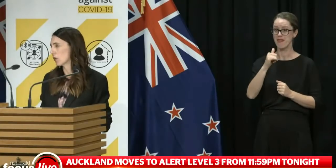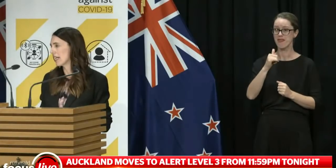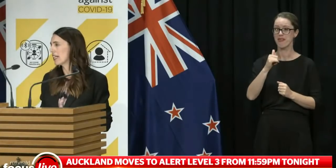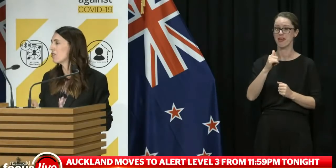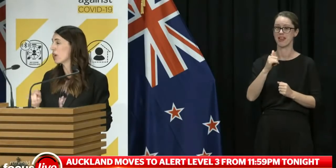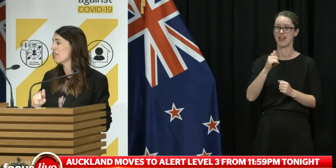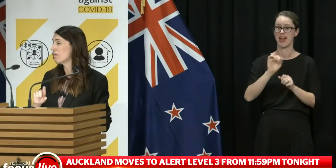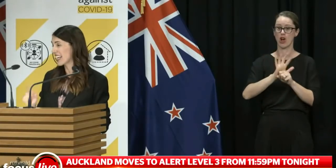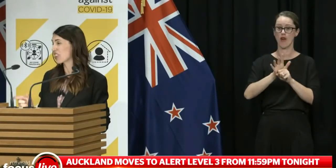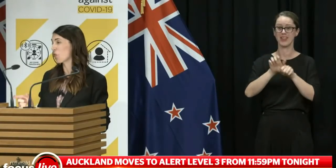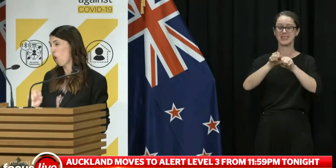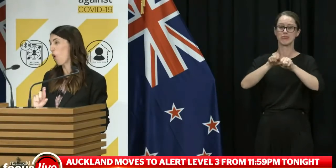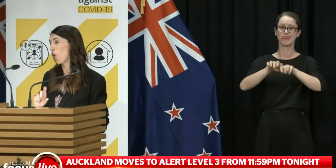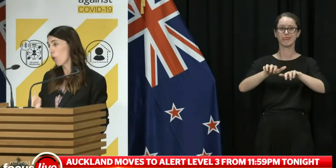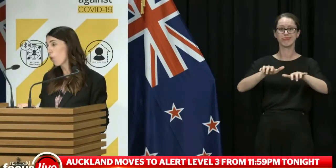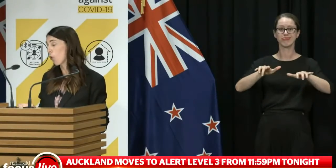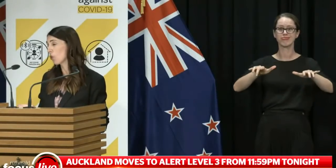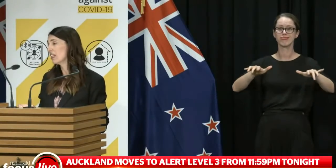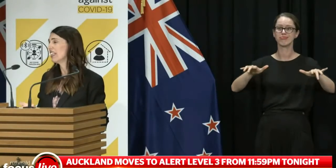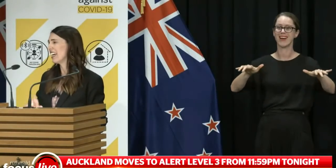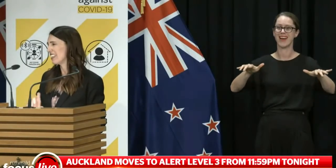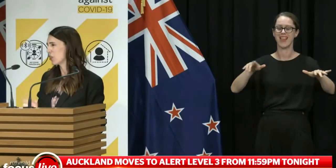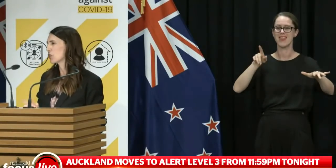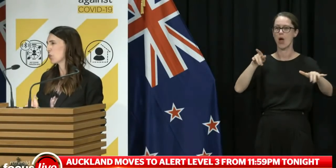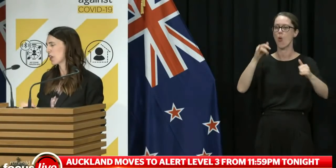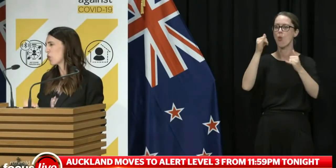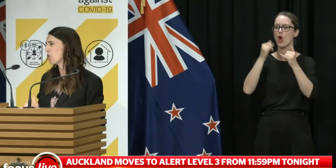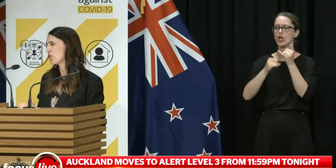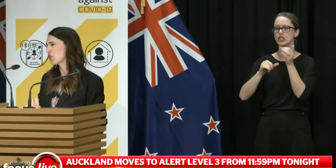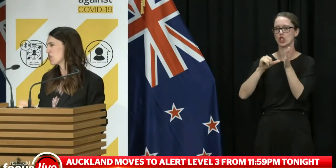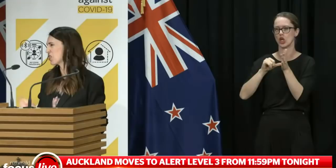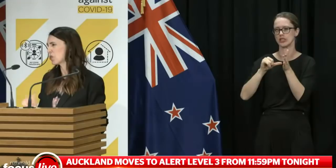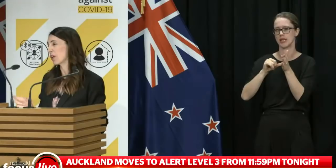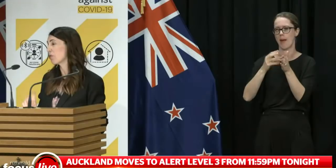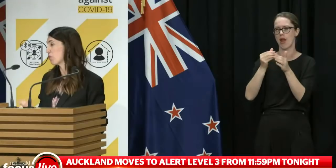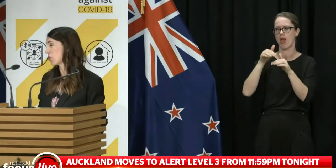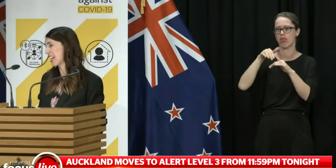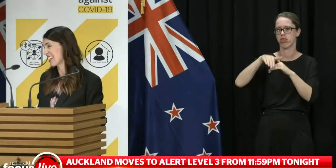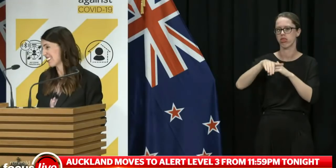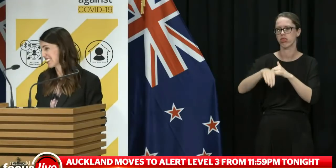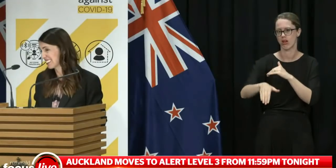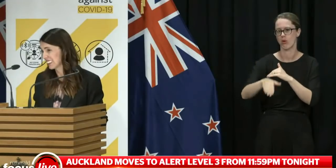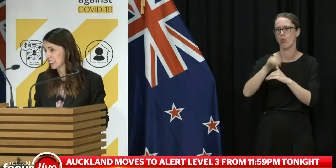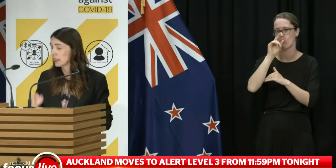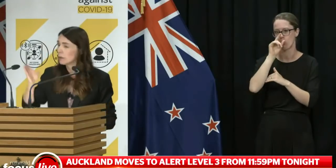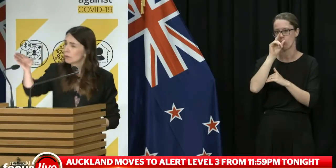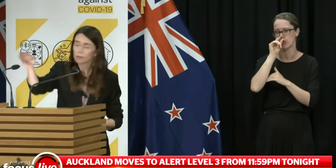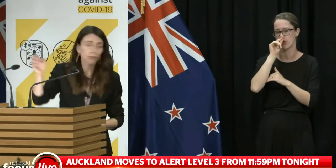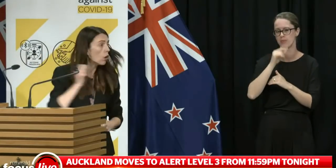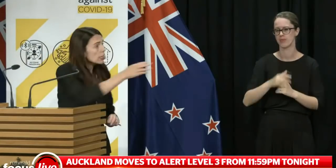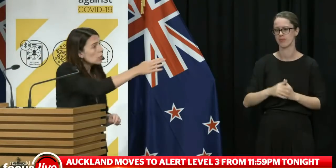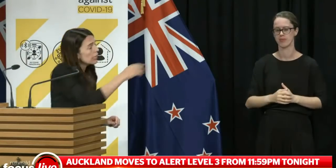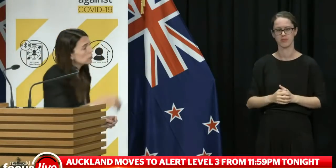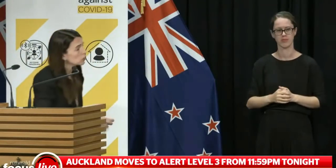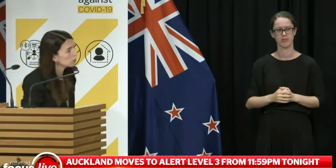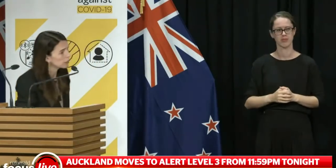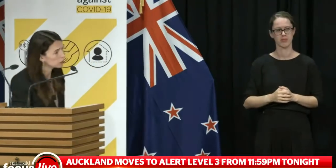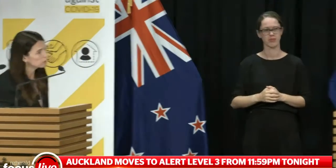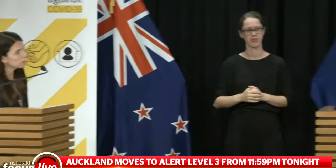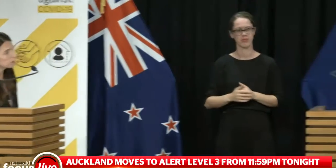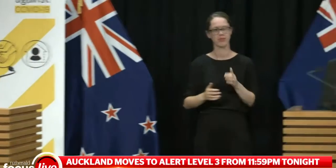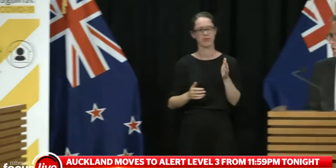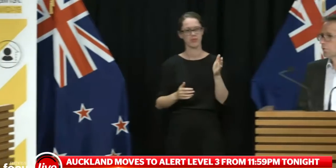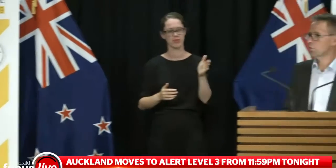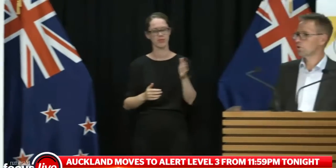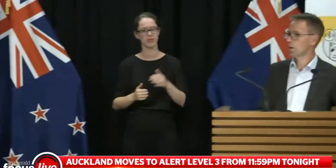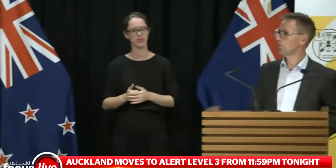entire economy if we make the wrong call in those critical first 24 and 48 hours. Prime Minister, could I also